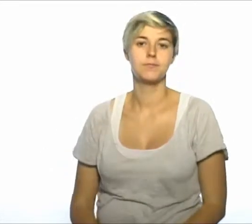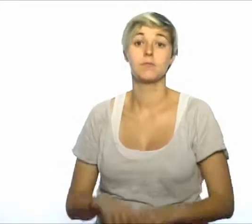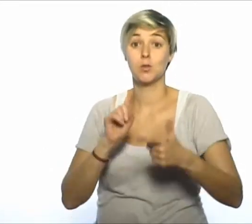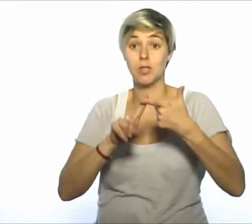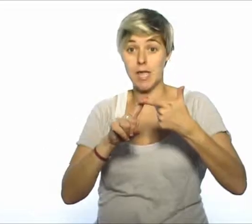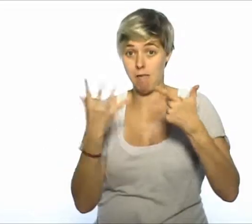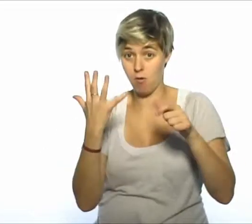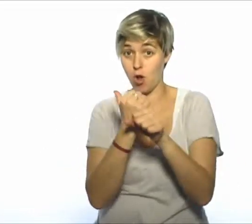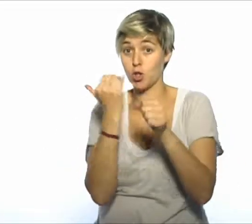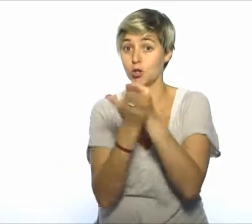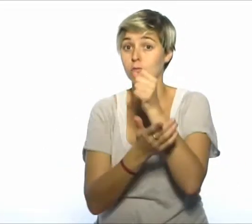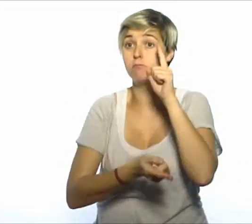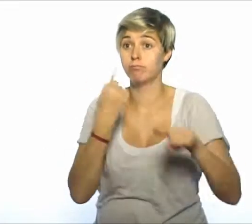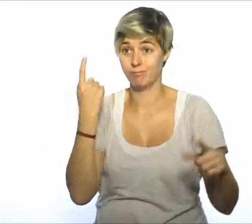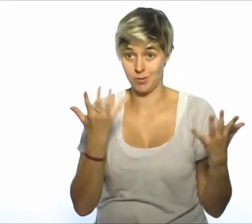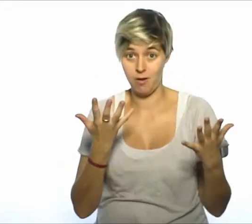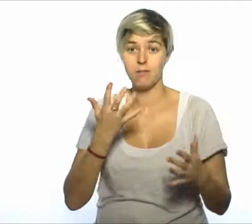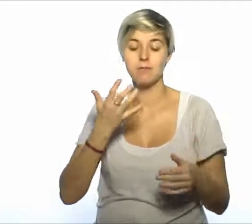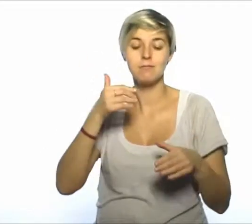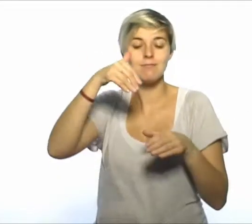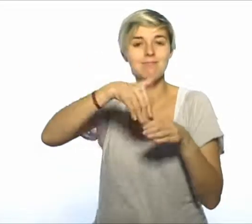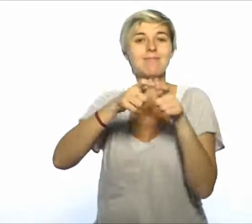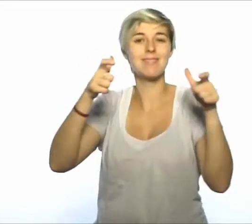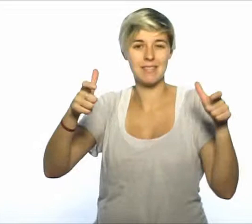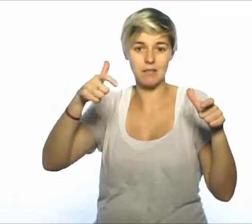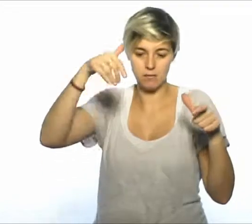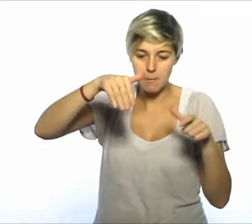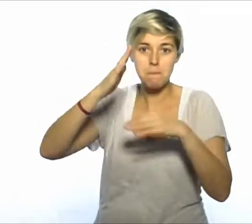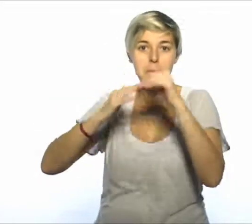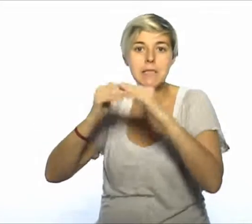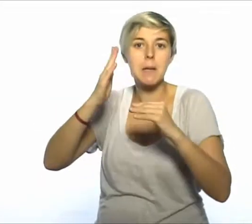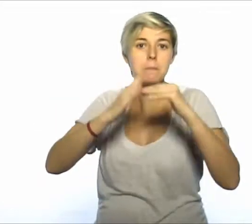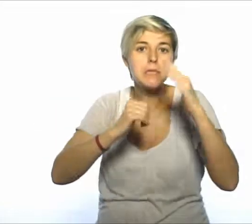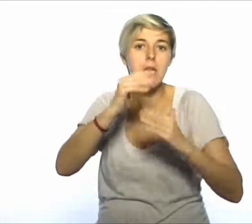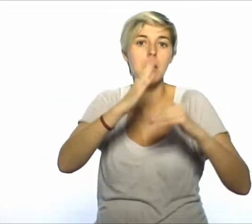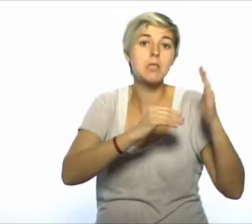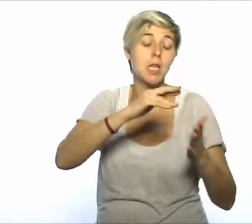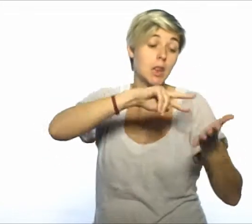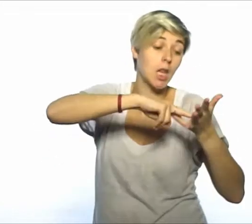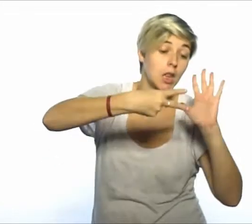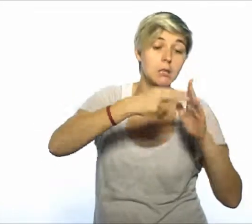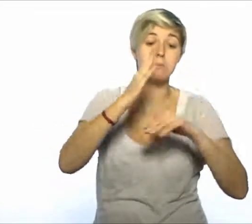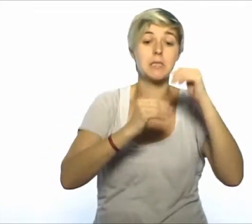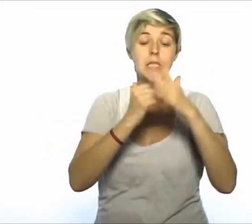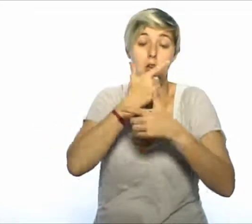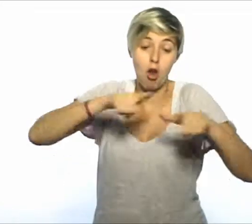profit. Second economical issue. In our company, we encourage the development of all